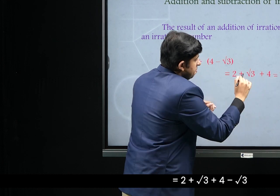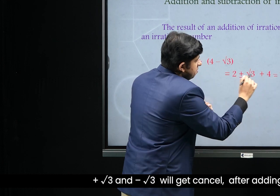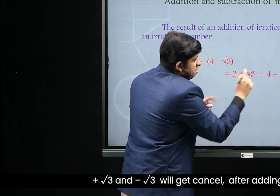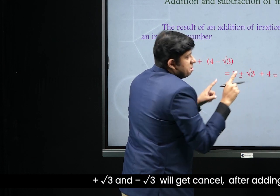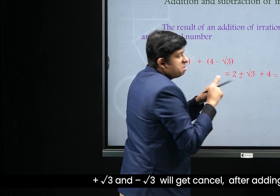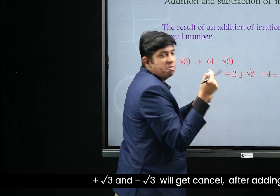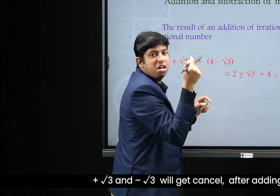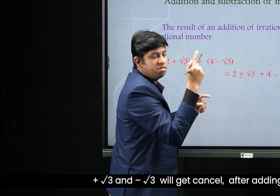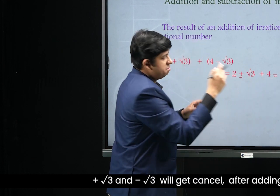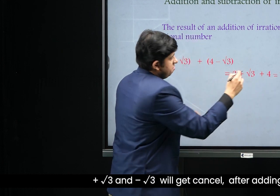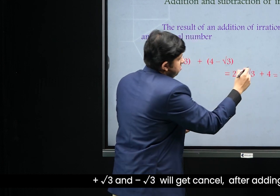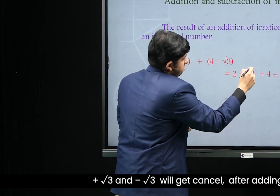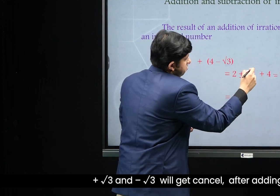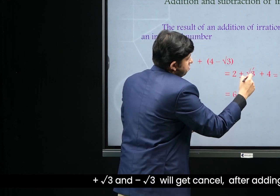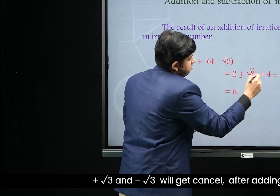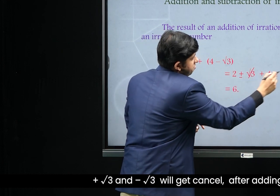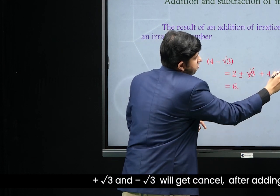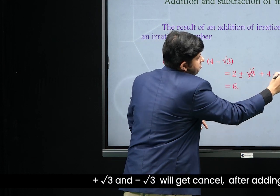Plus root 3 and minus root 3 will get cancelled.